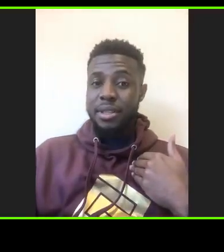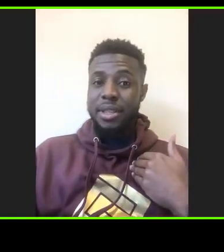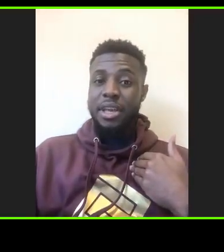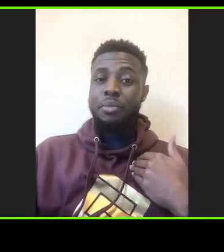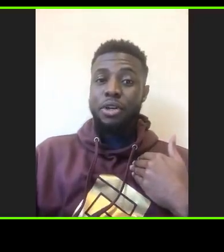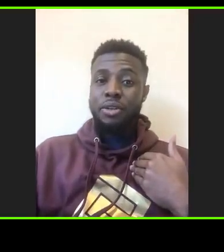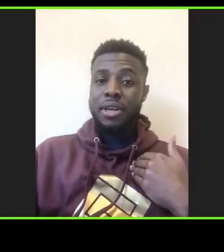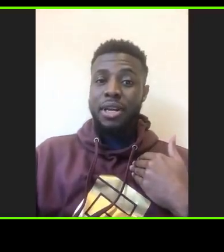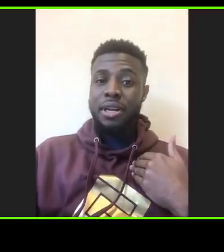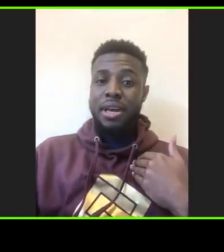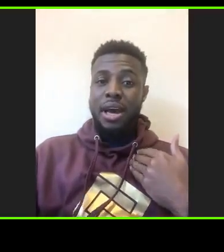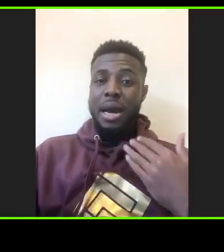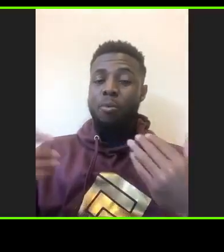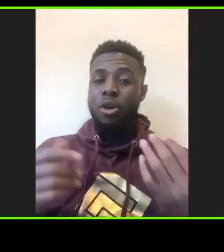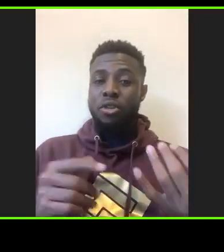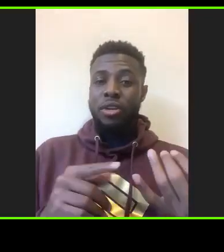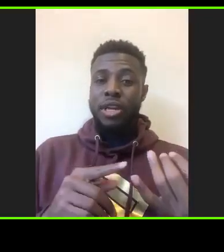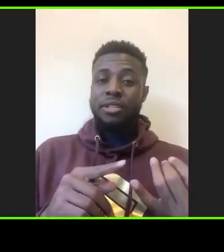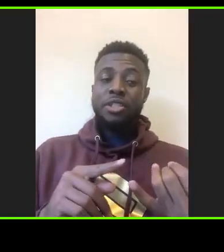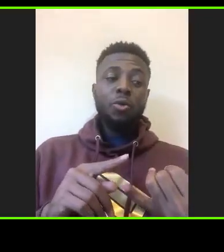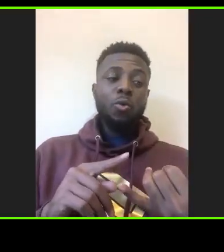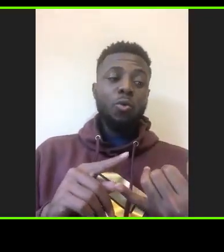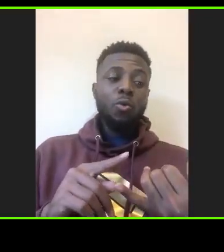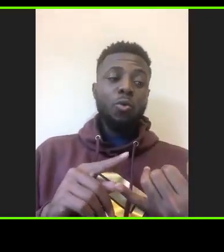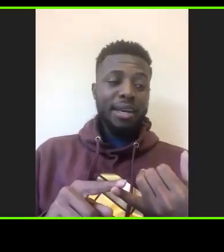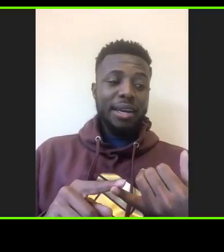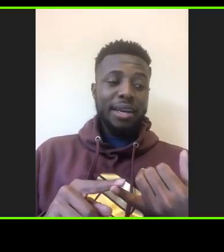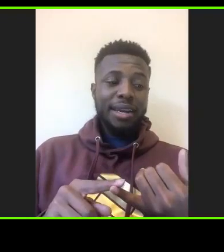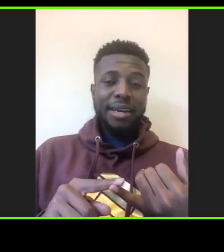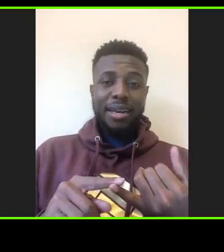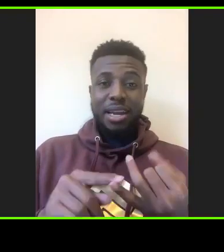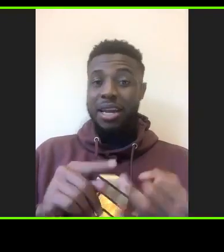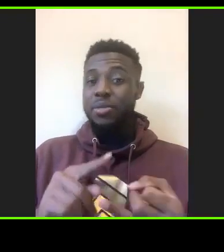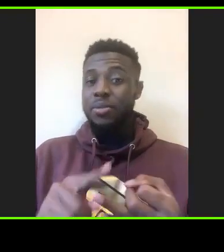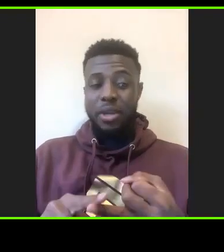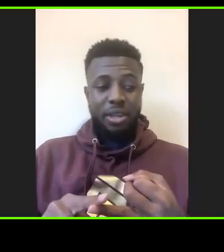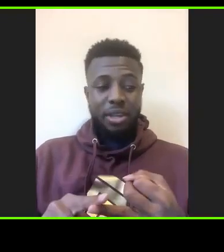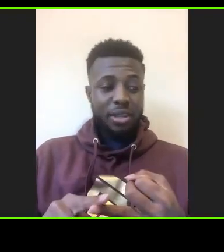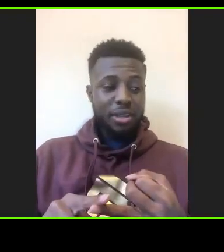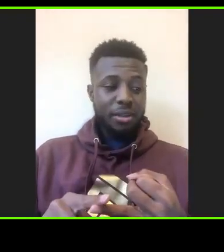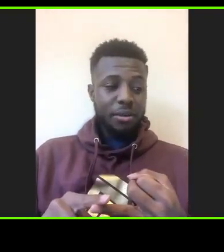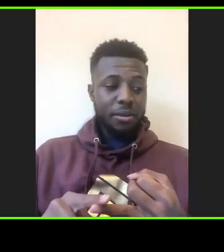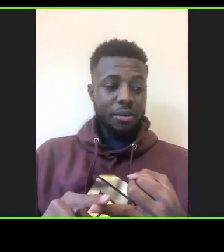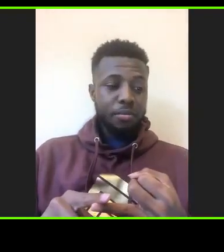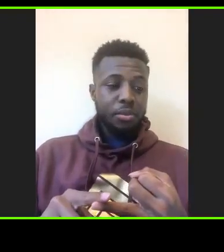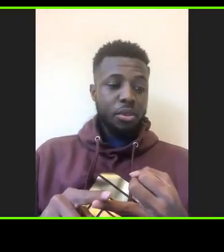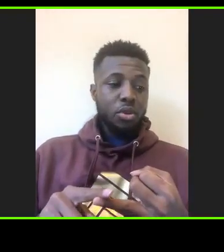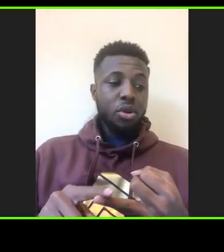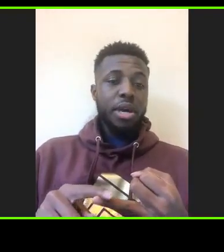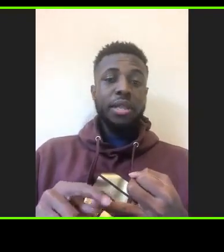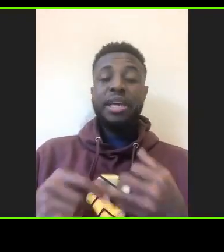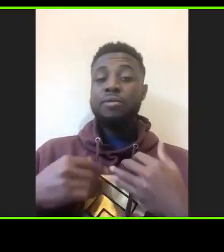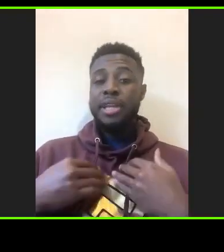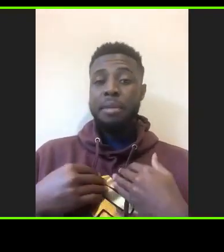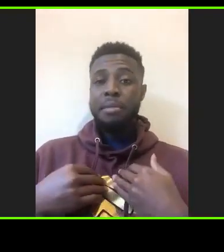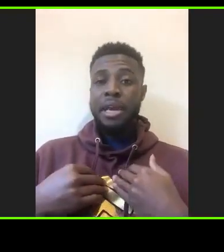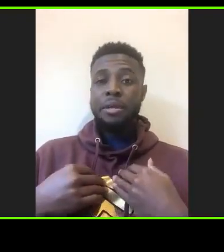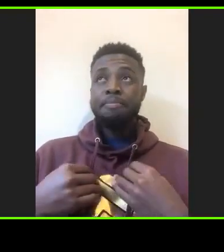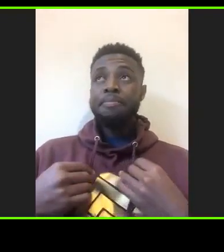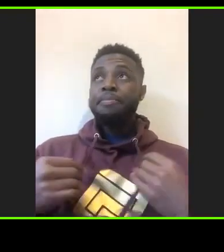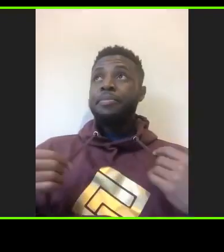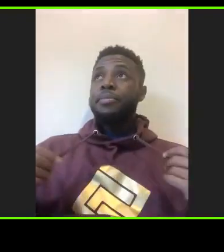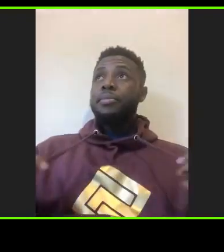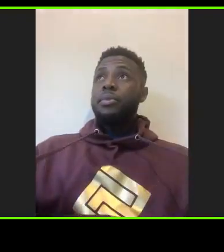person the impression that I'm working on SDG 1 and 3. All right, then for